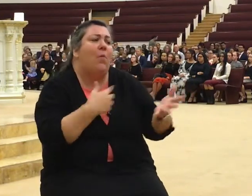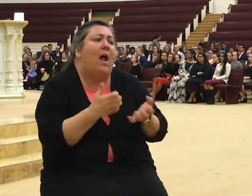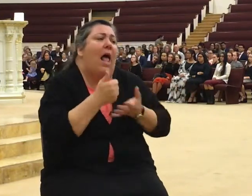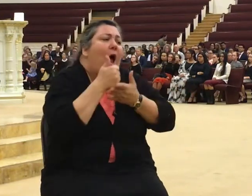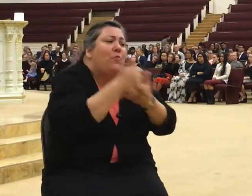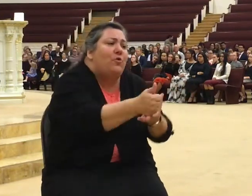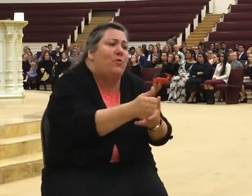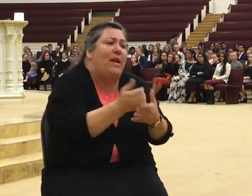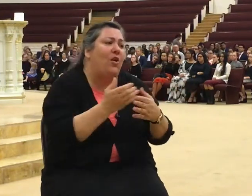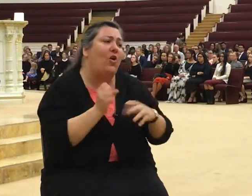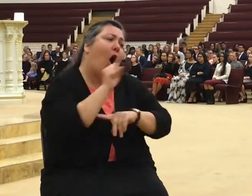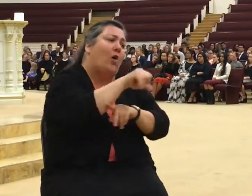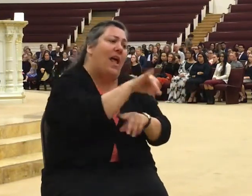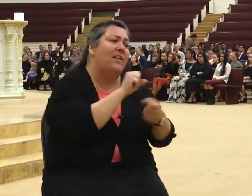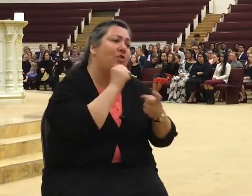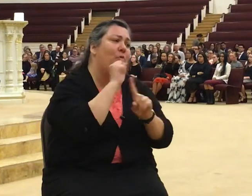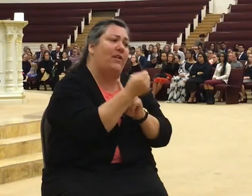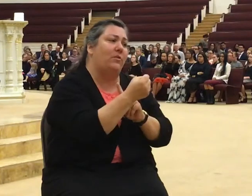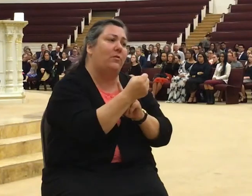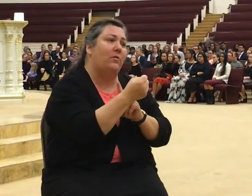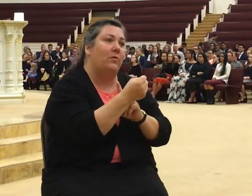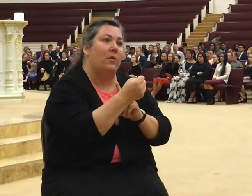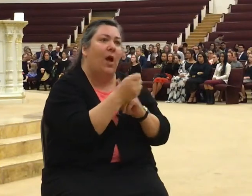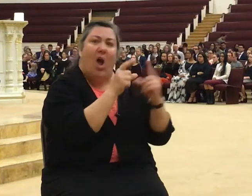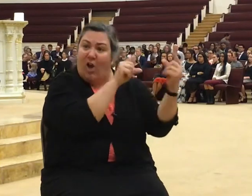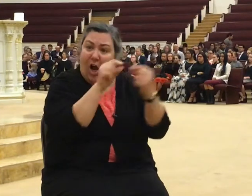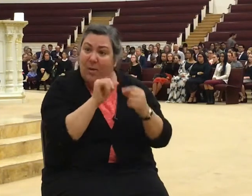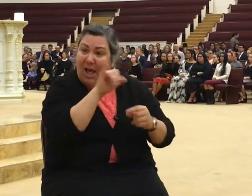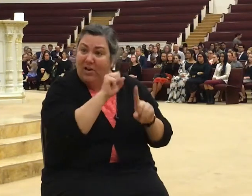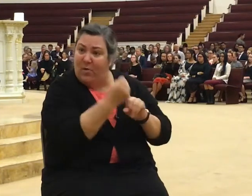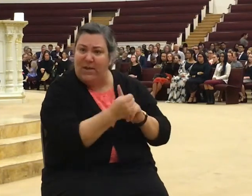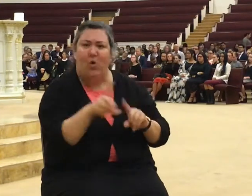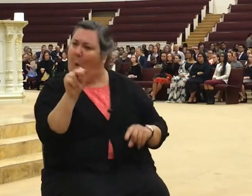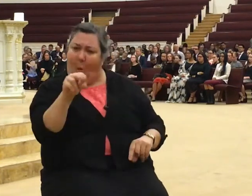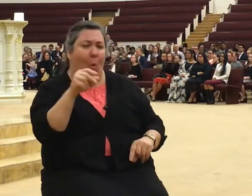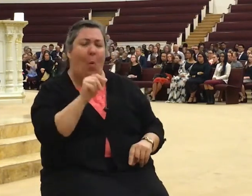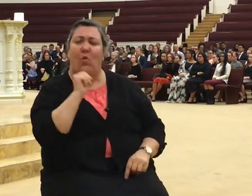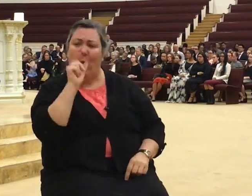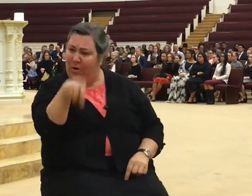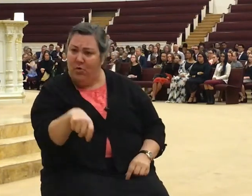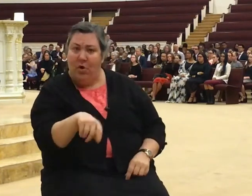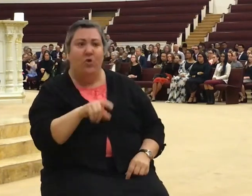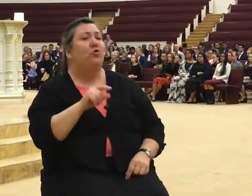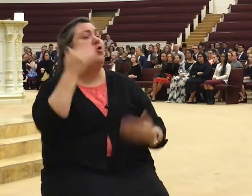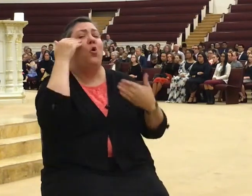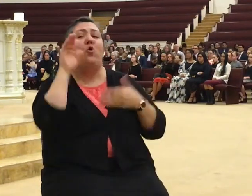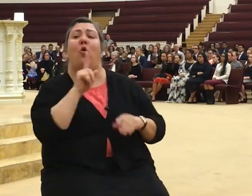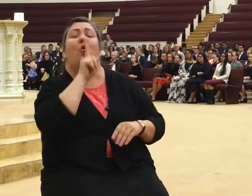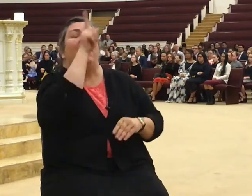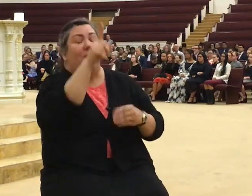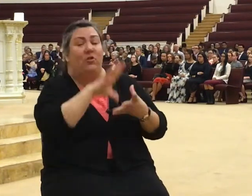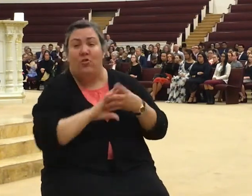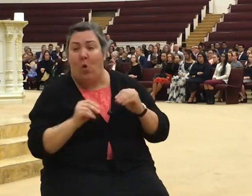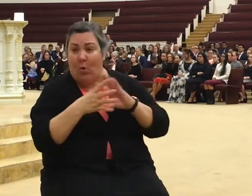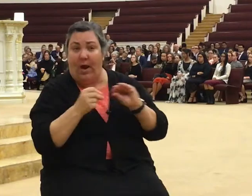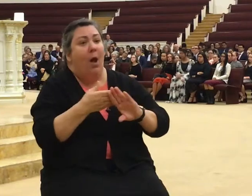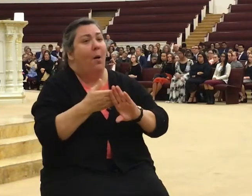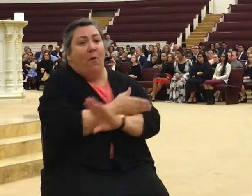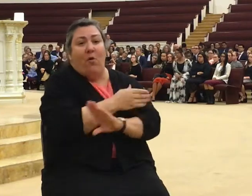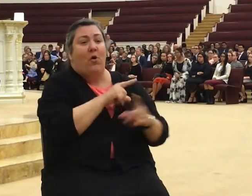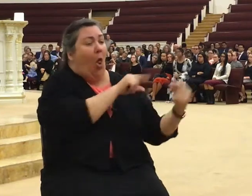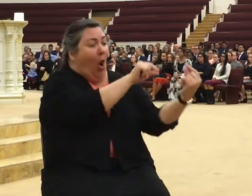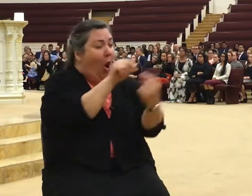attitude. You don't need to be spreading that around. You don't know what that young lady's been through. You don't know the real story. So before you go talk about all